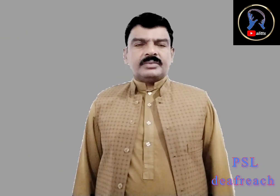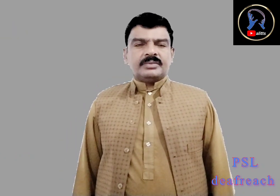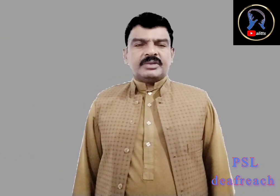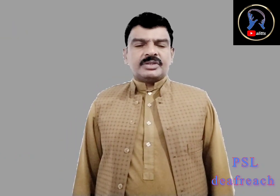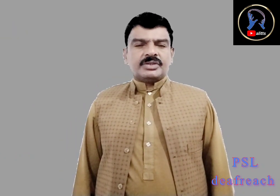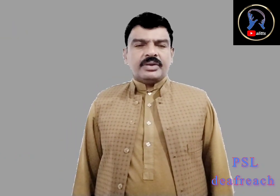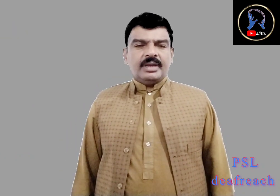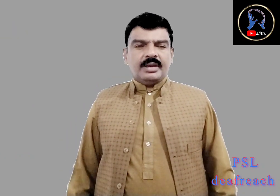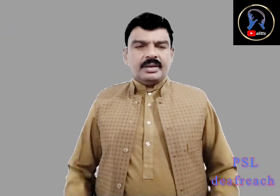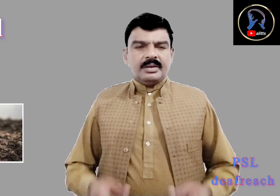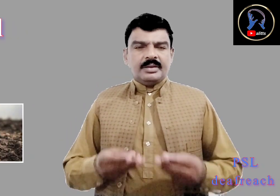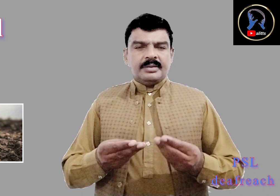soil